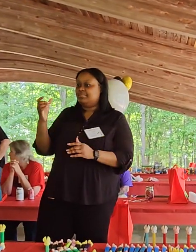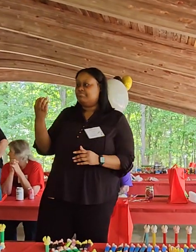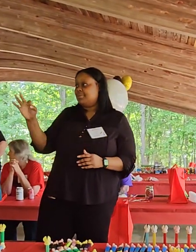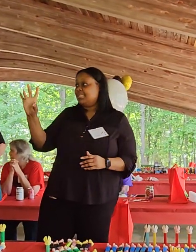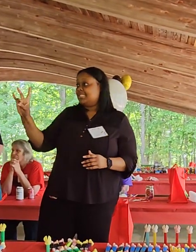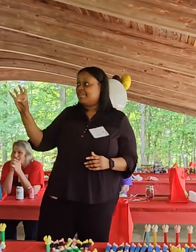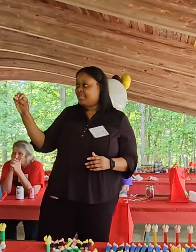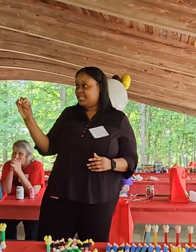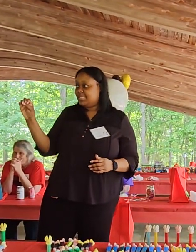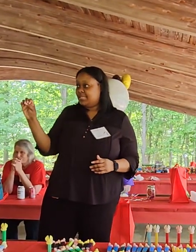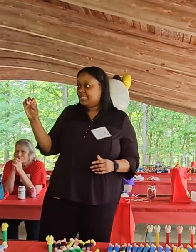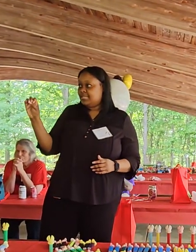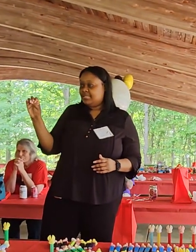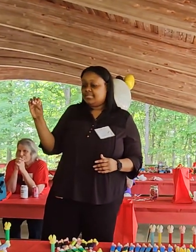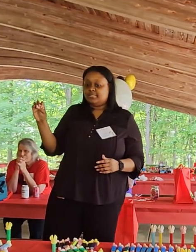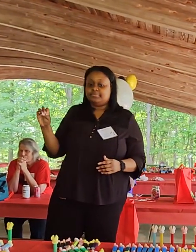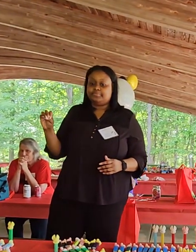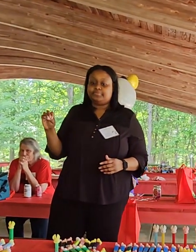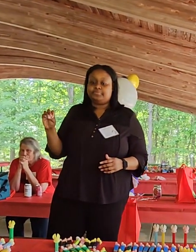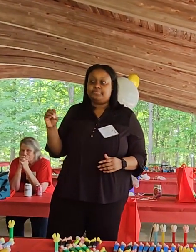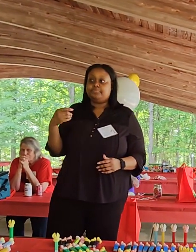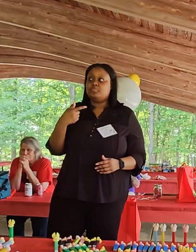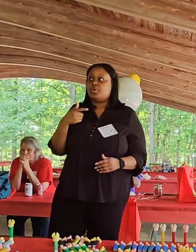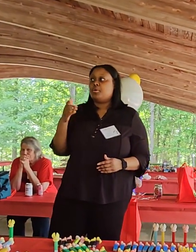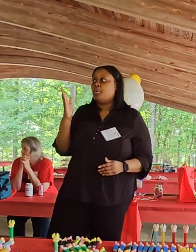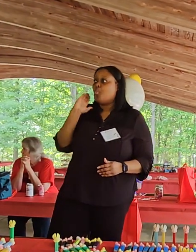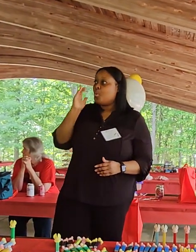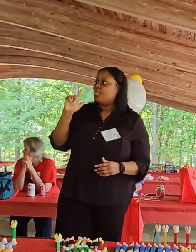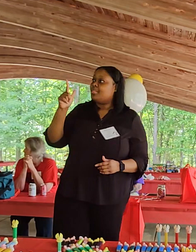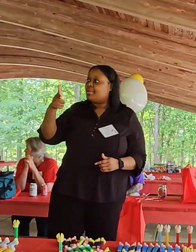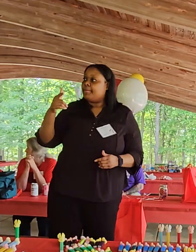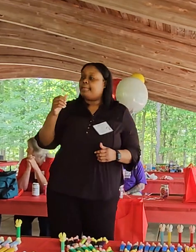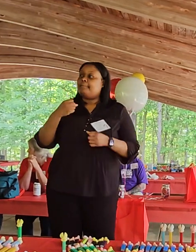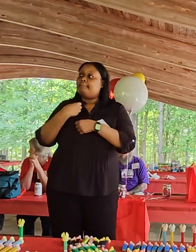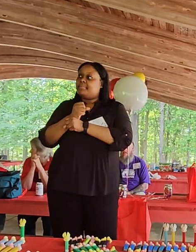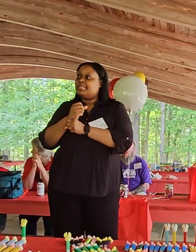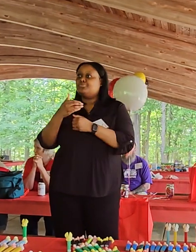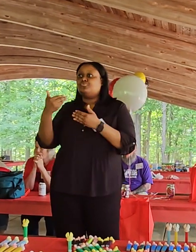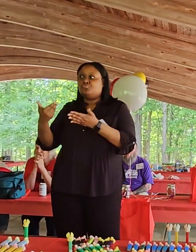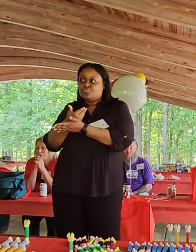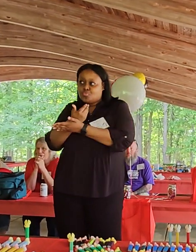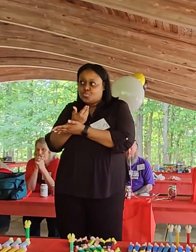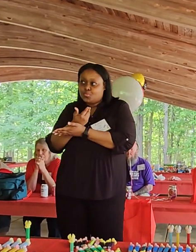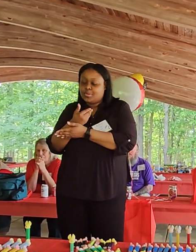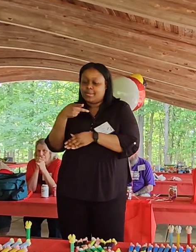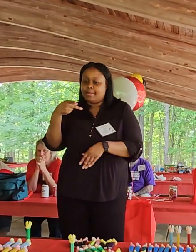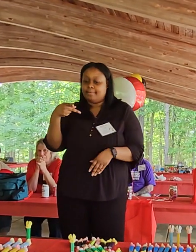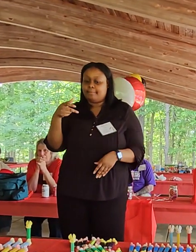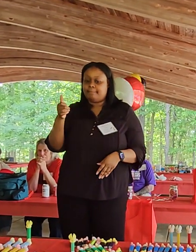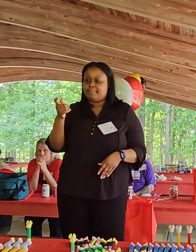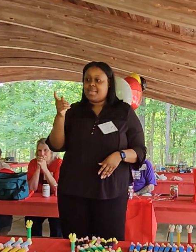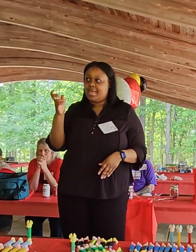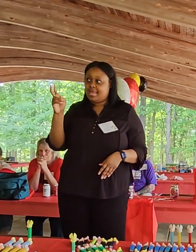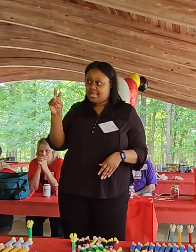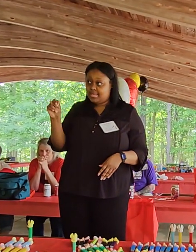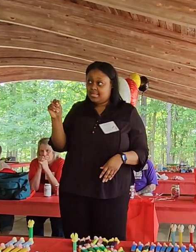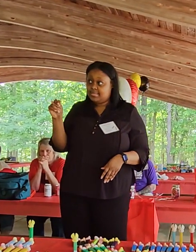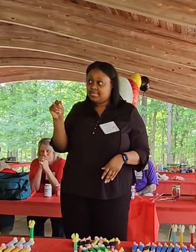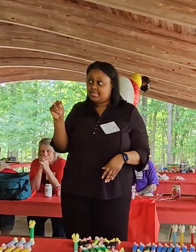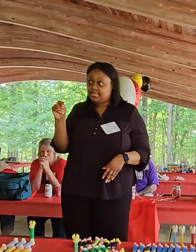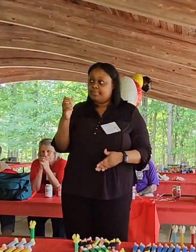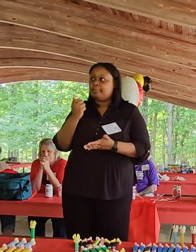when they started making the next patent up, which was 1990. So for the rest of the 70s and all the 80s, it was